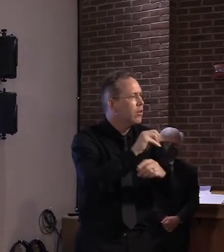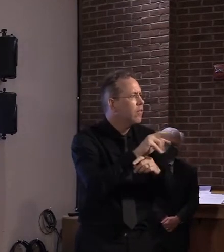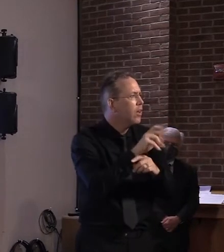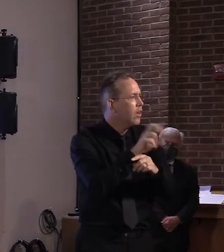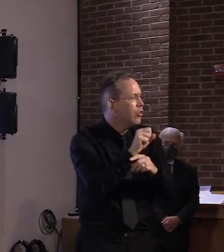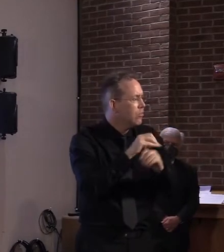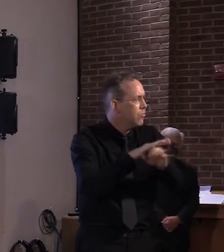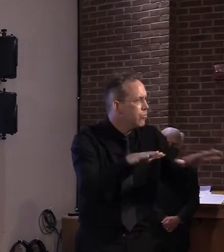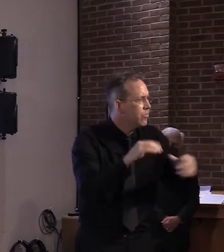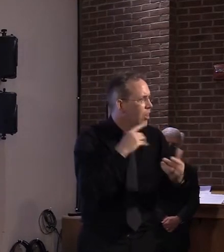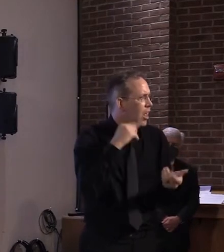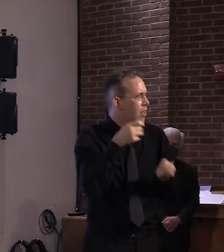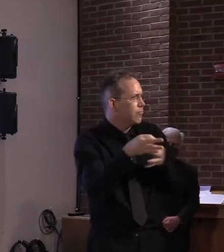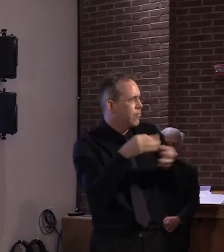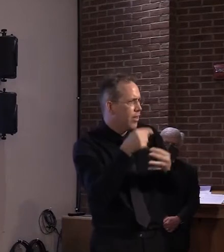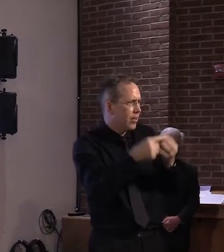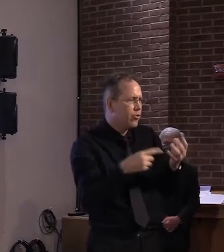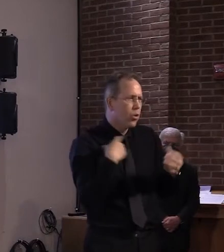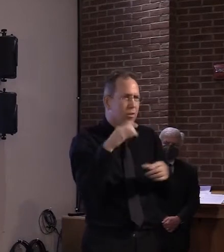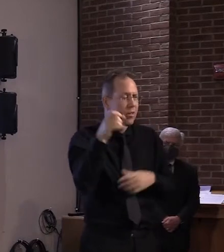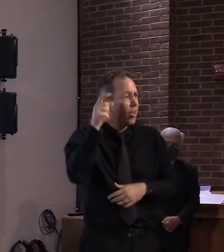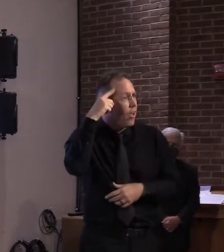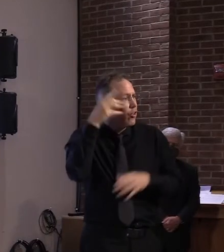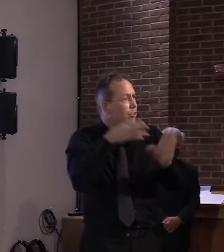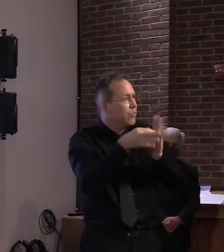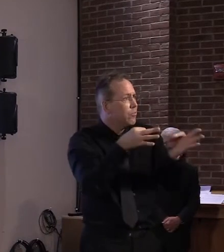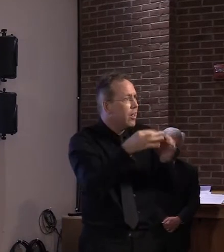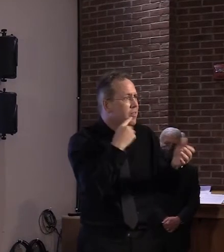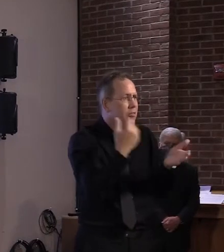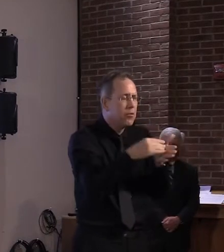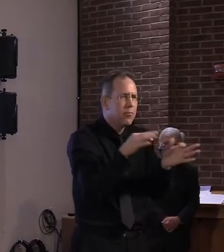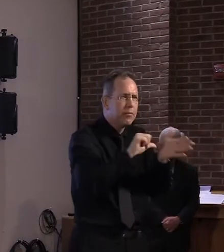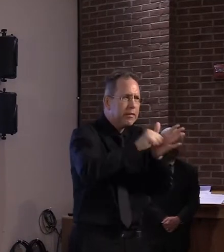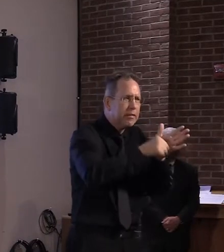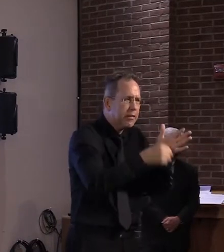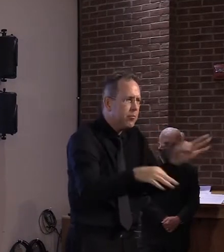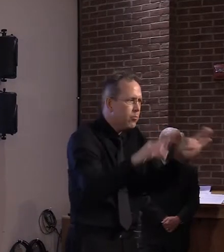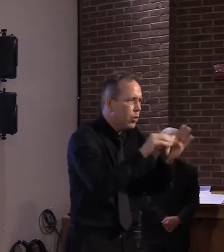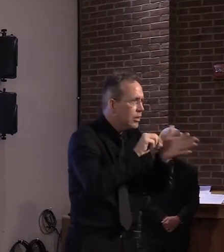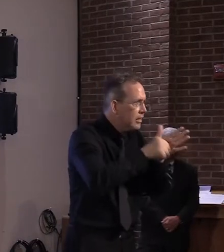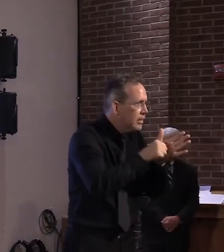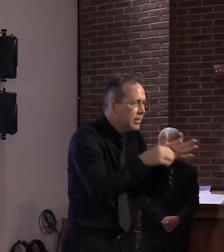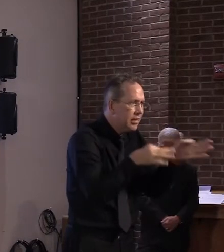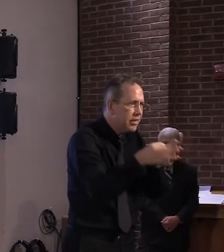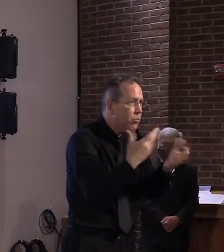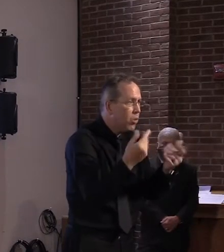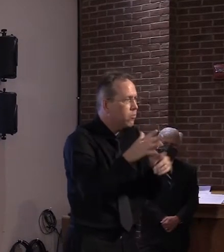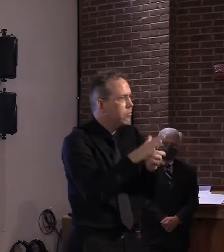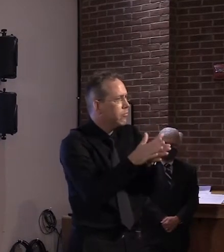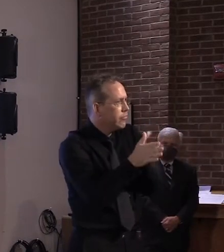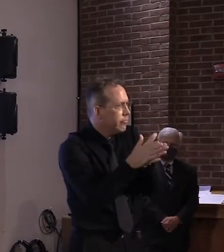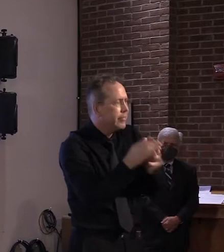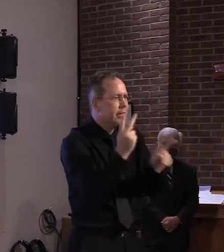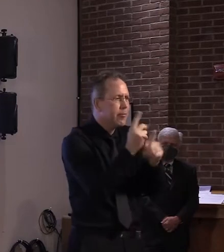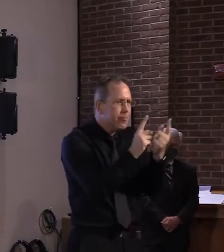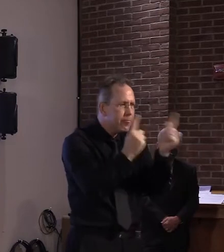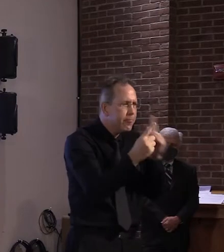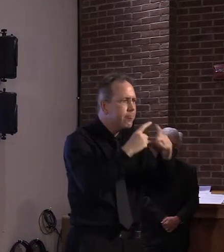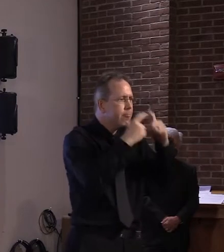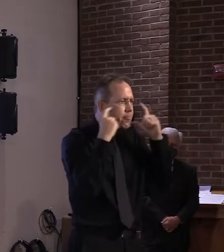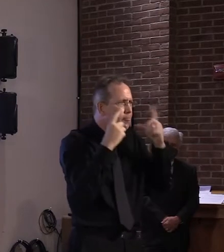Many of these messages, it appears from the data that's coming out of some of these states, reflects